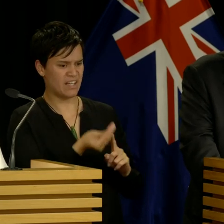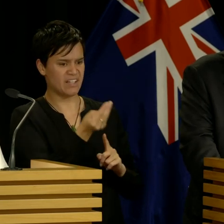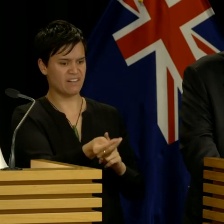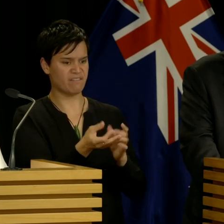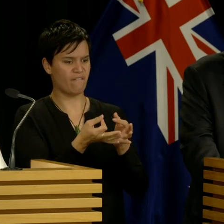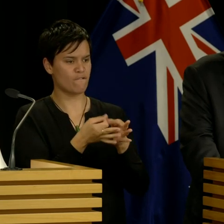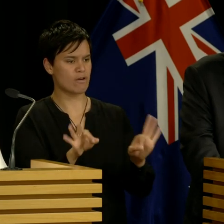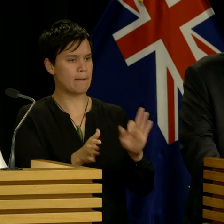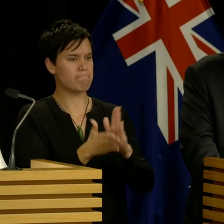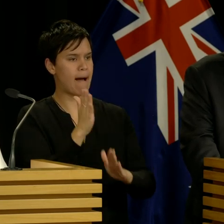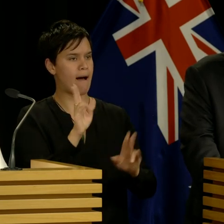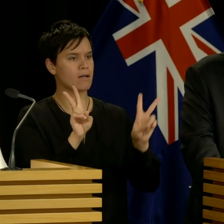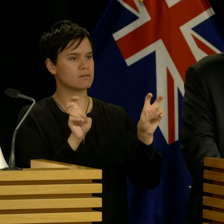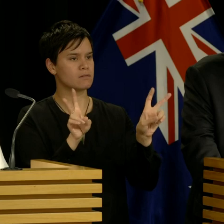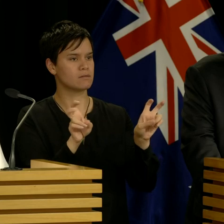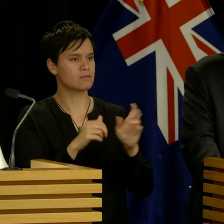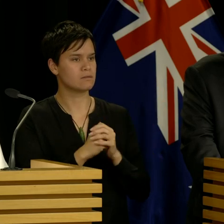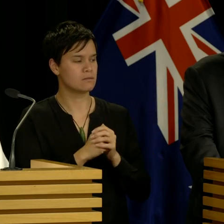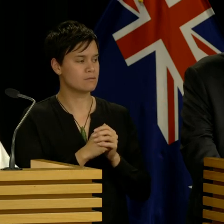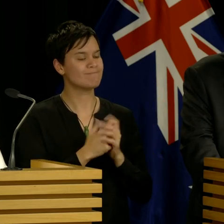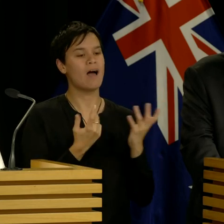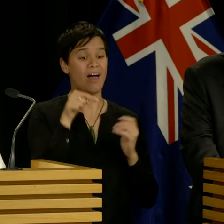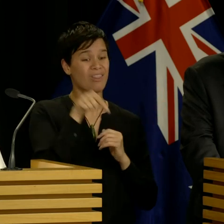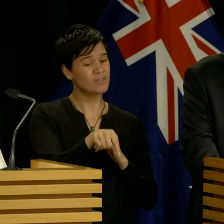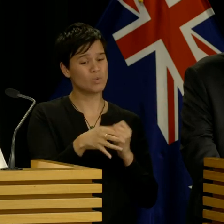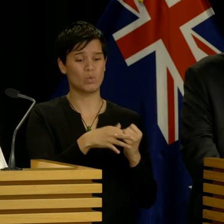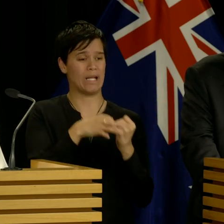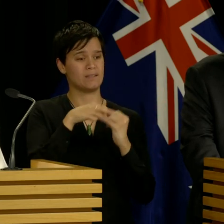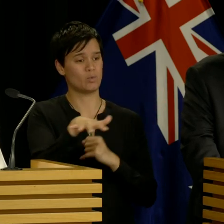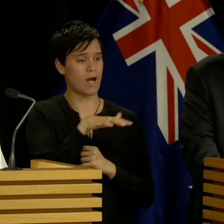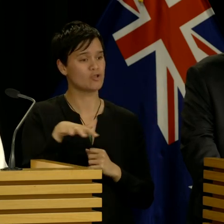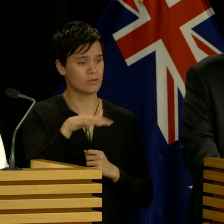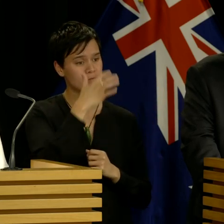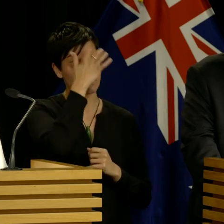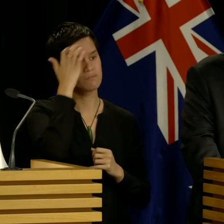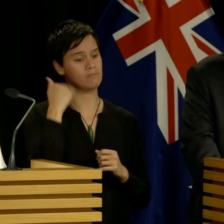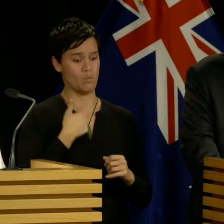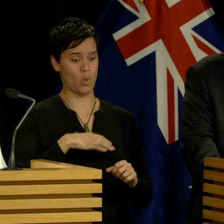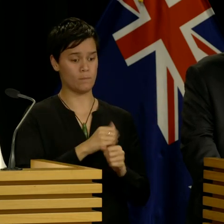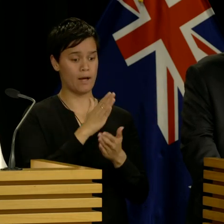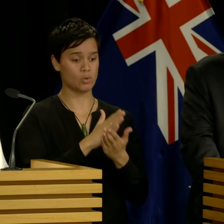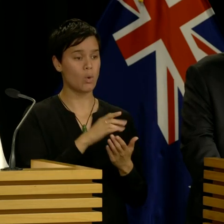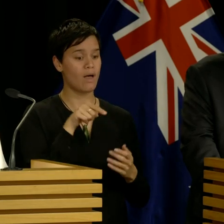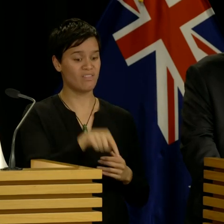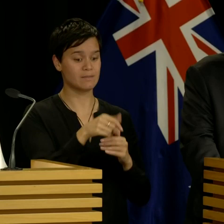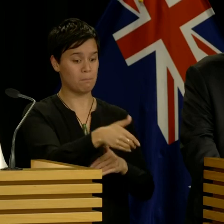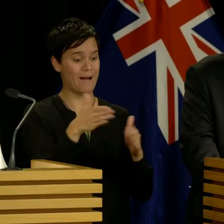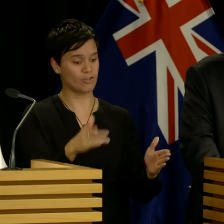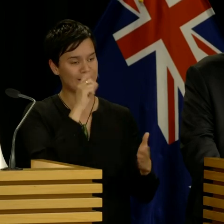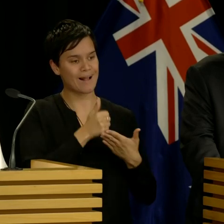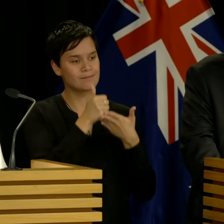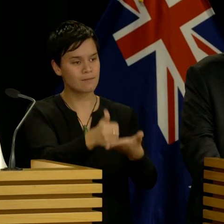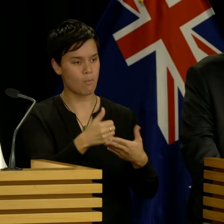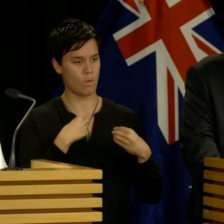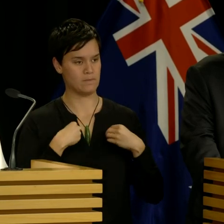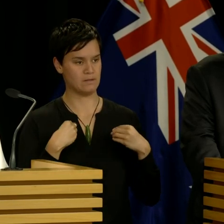very difficult and unique set of circumstances. I'm focused on making sure that we get a package together here that supports businesses in